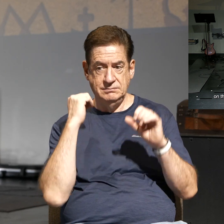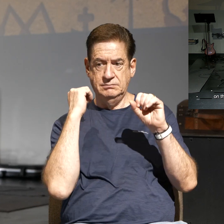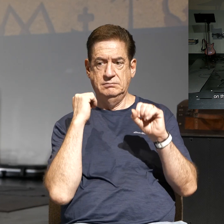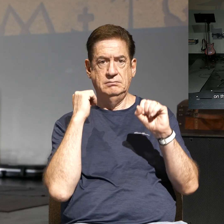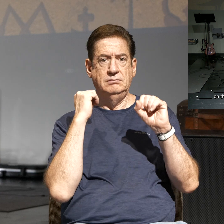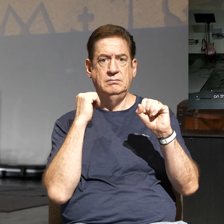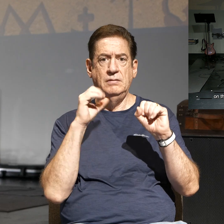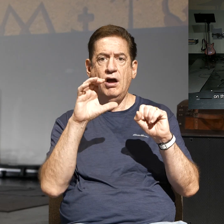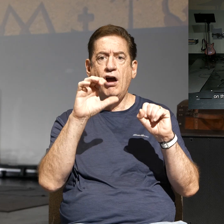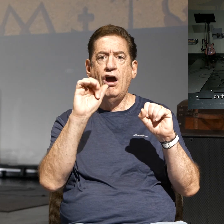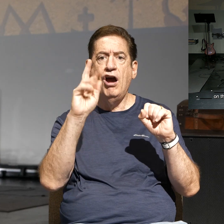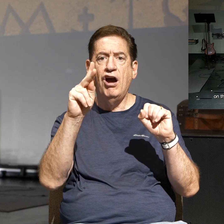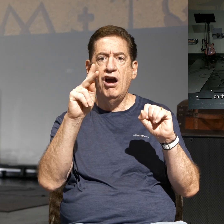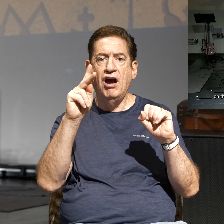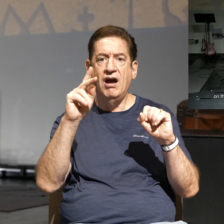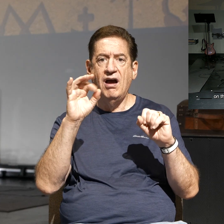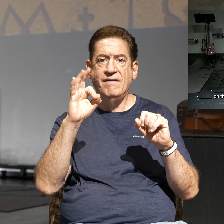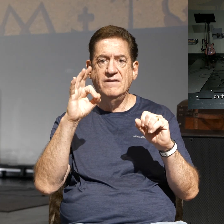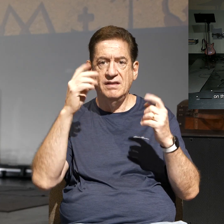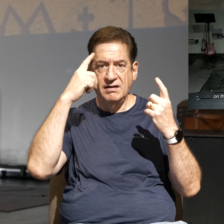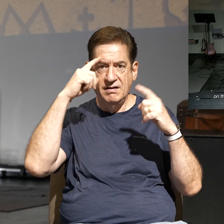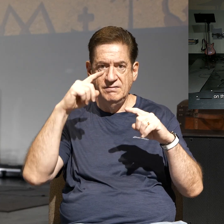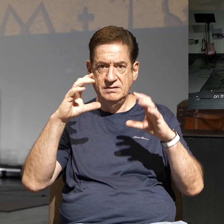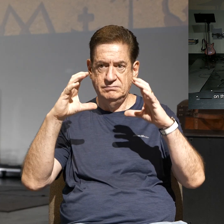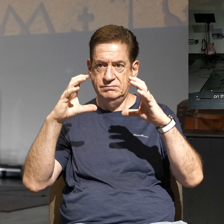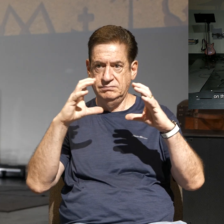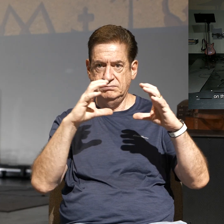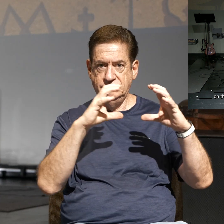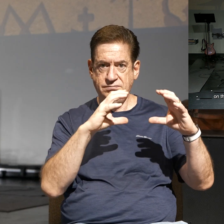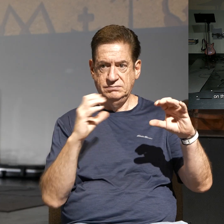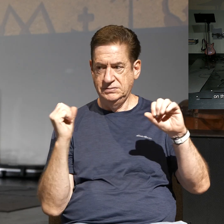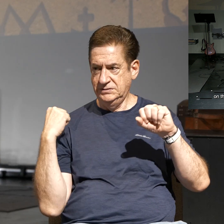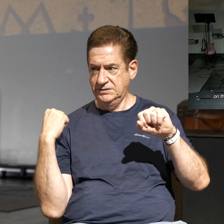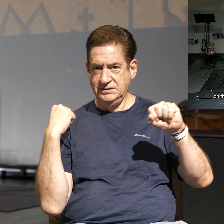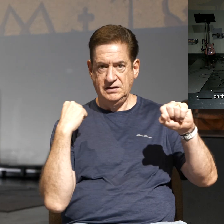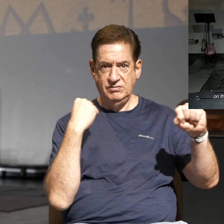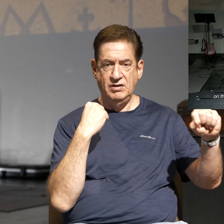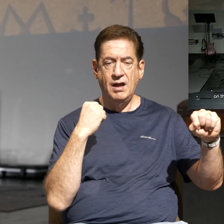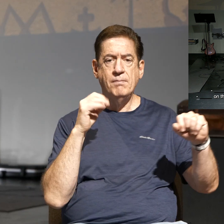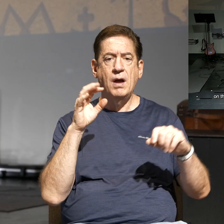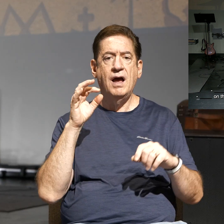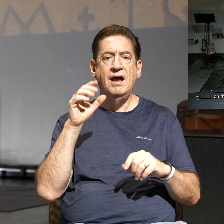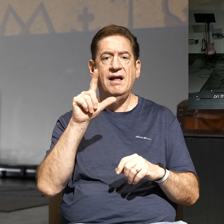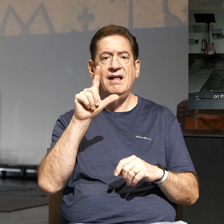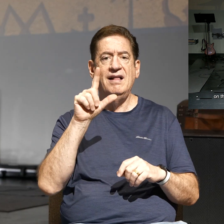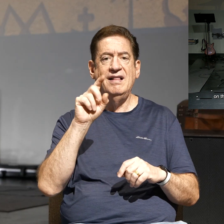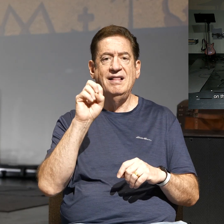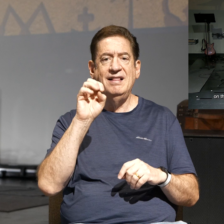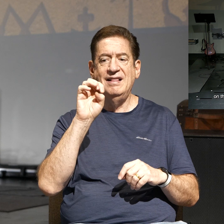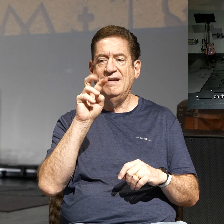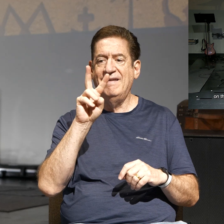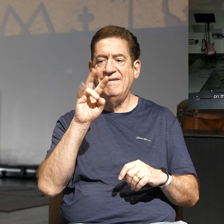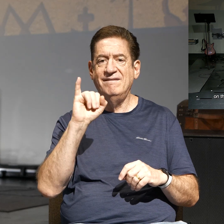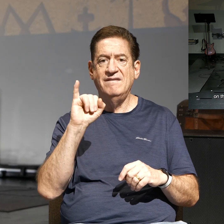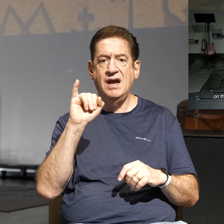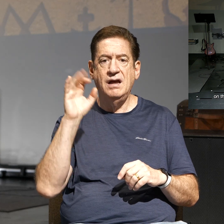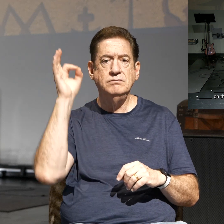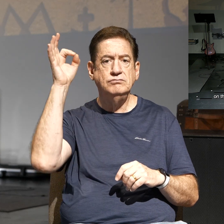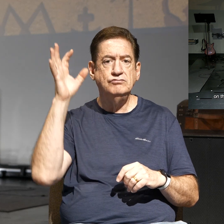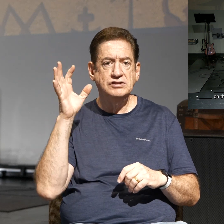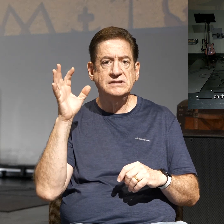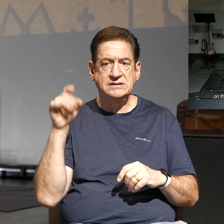Covenant of the Lord your God being carried by the Levitical priests, then you shall set